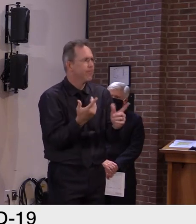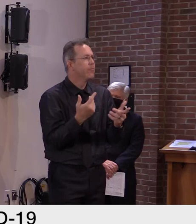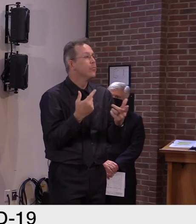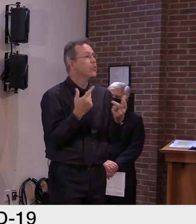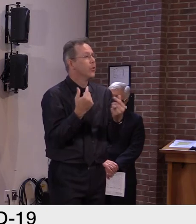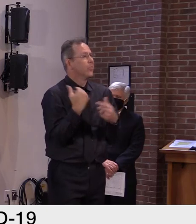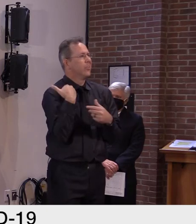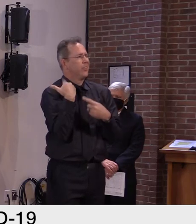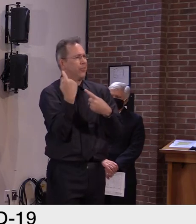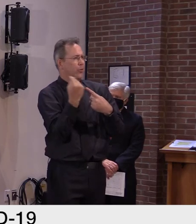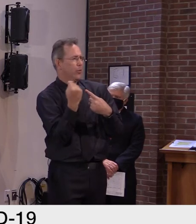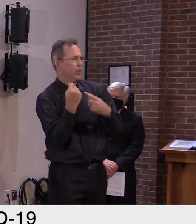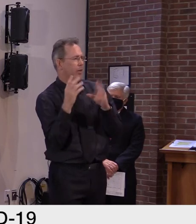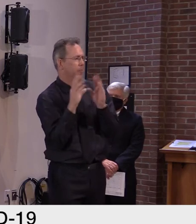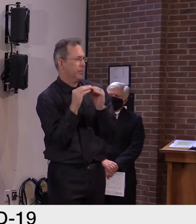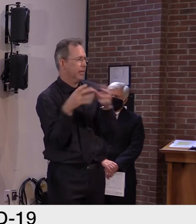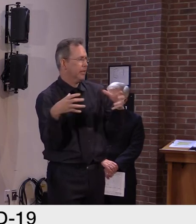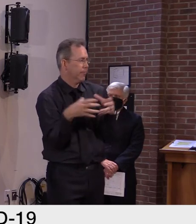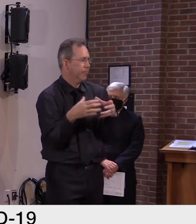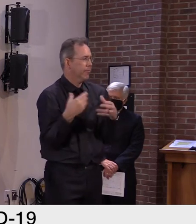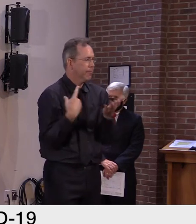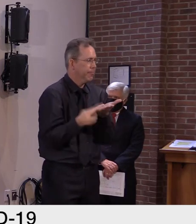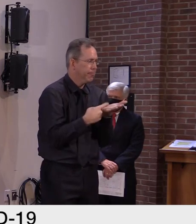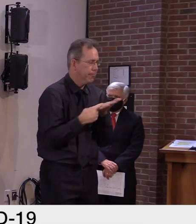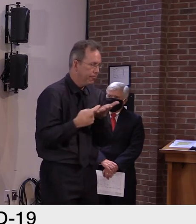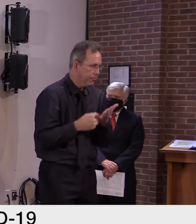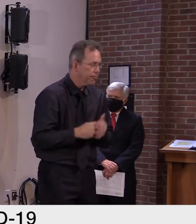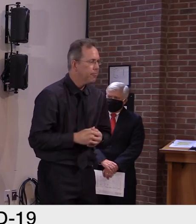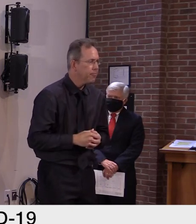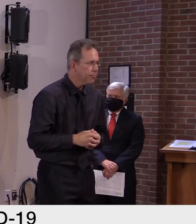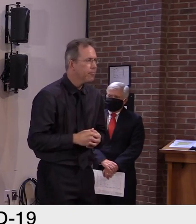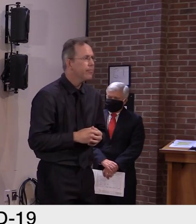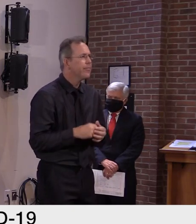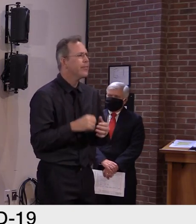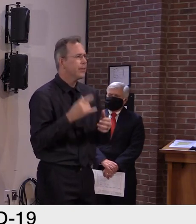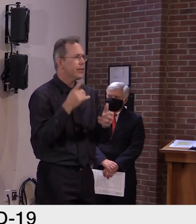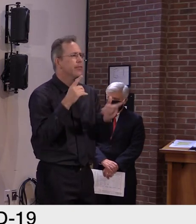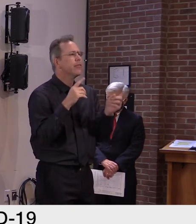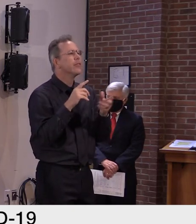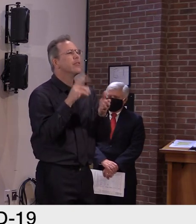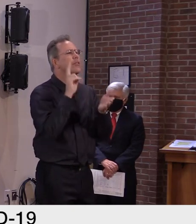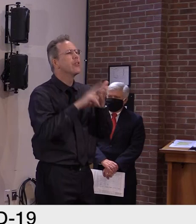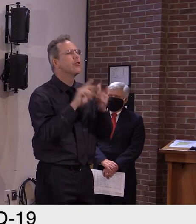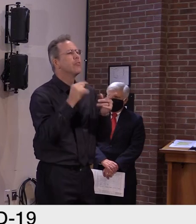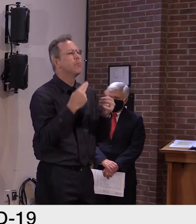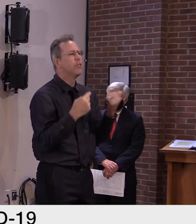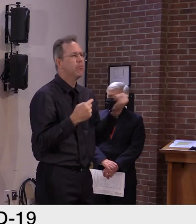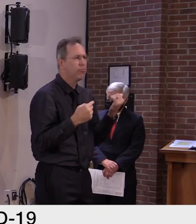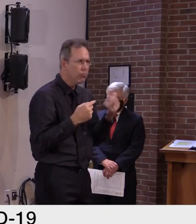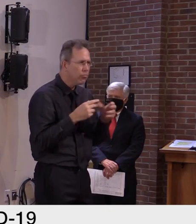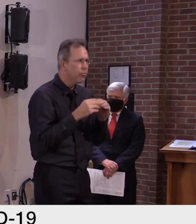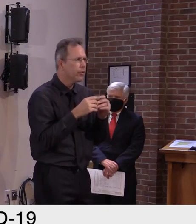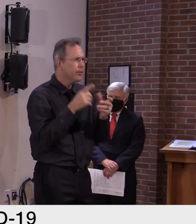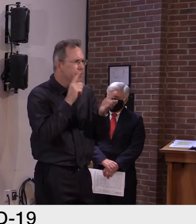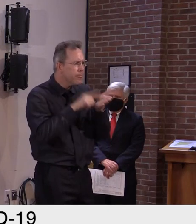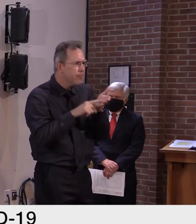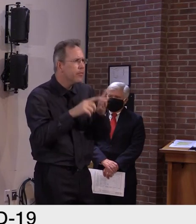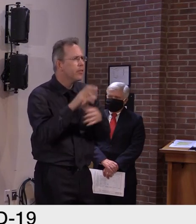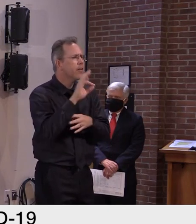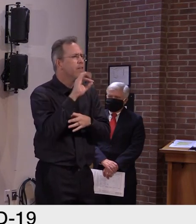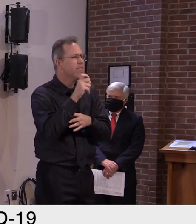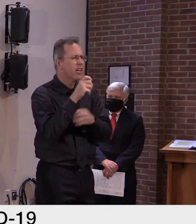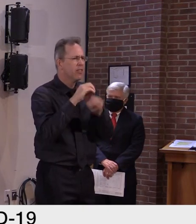conference, Secretary Smith talked about the numbers of fax machines in the teens, I believe.